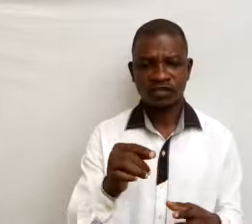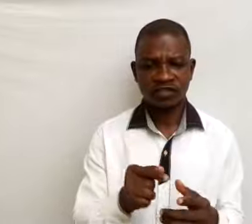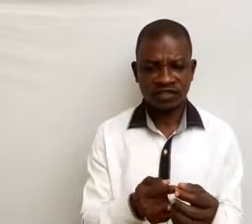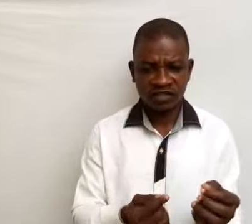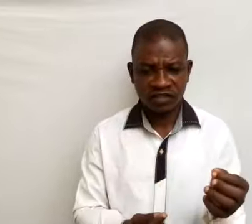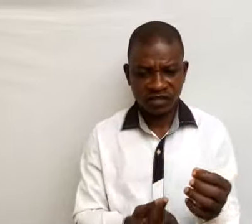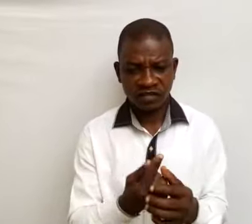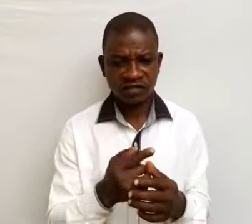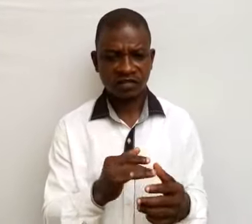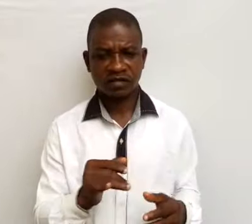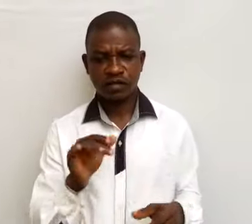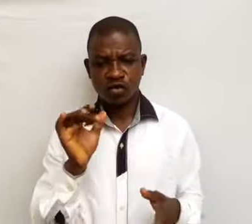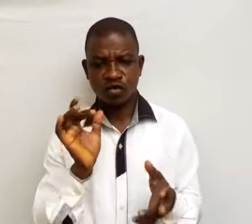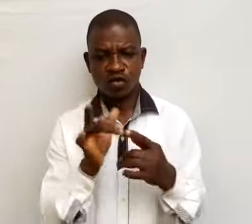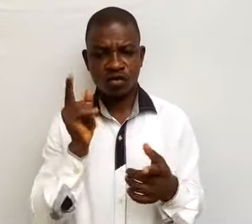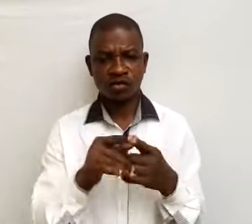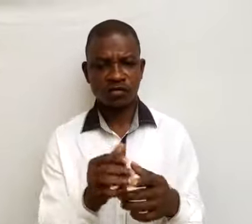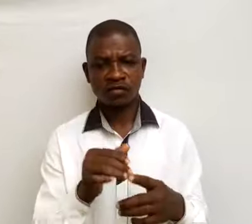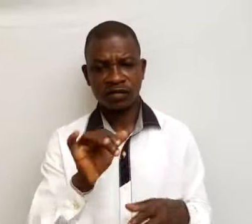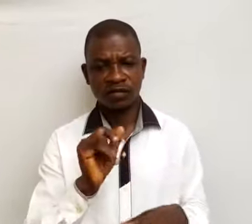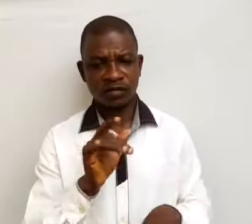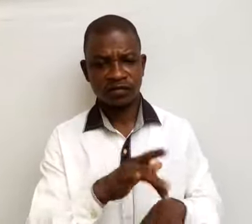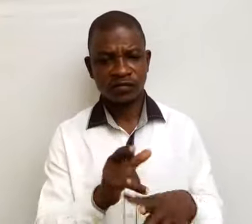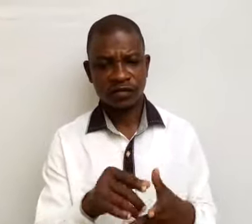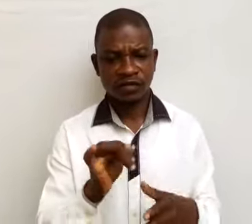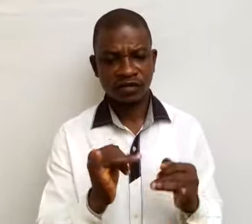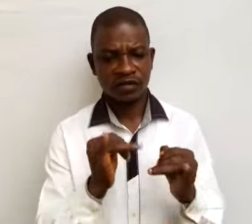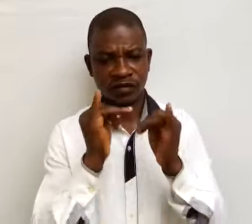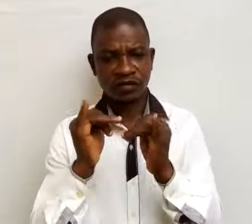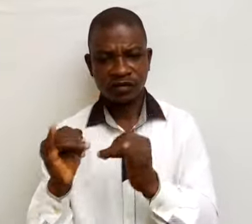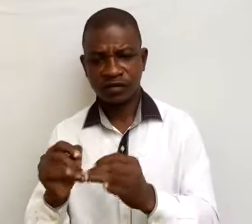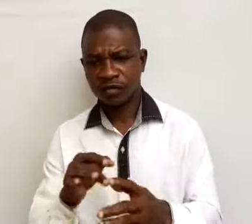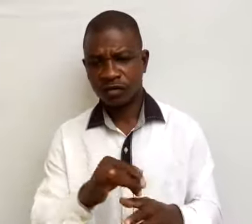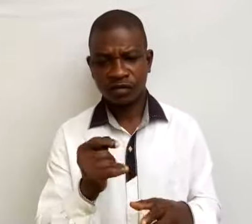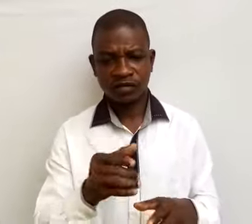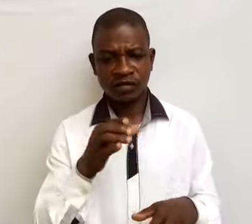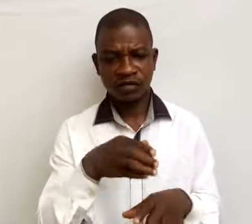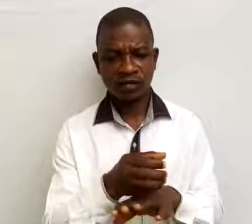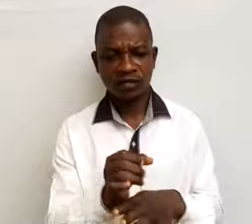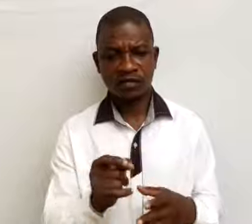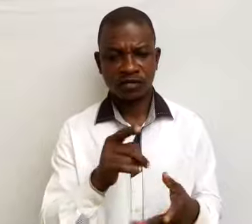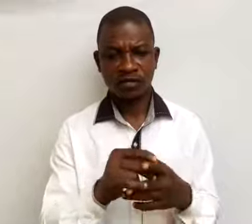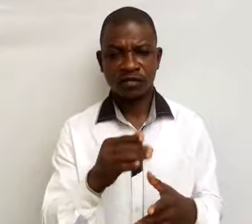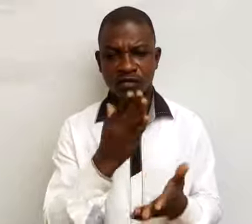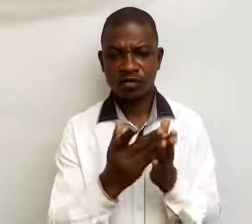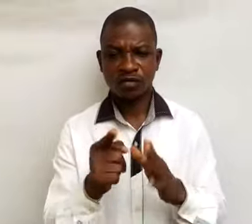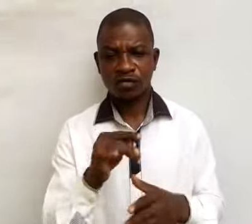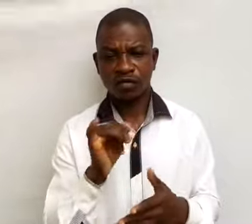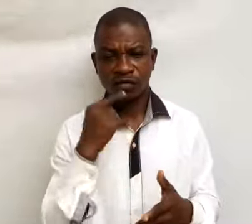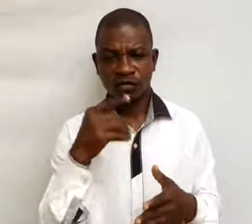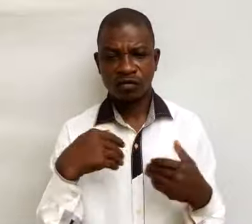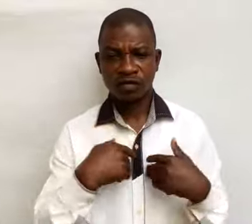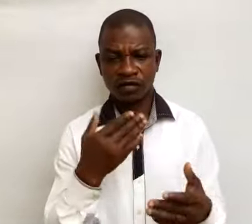through contact with an infected individual, or the corpse of someone who has died from